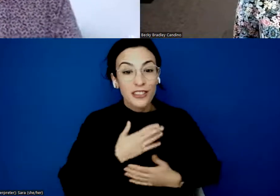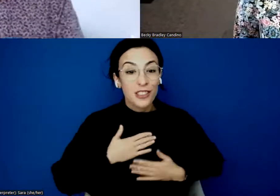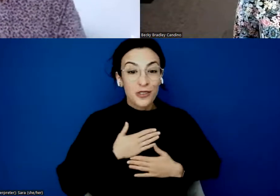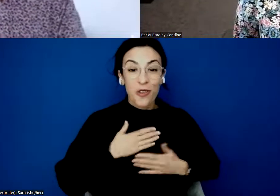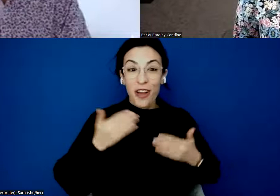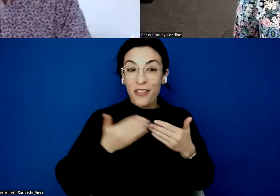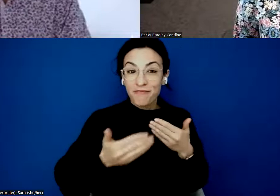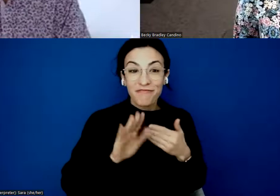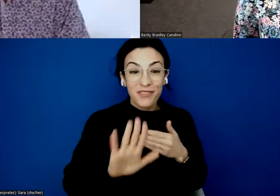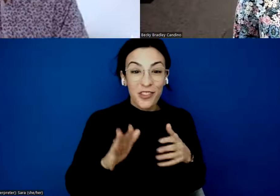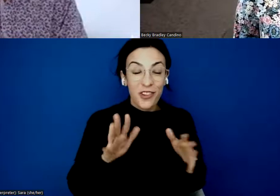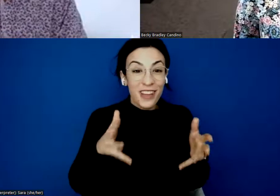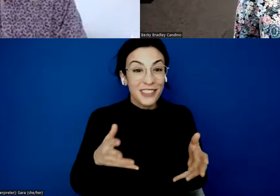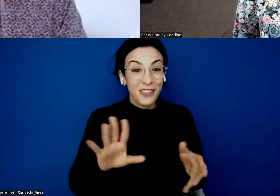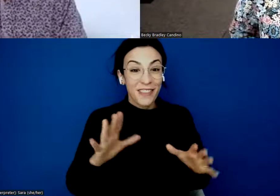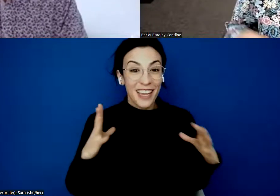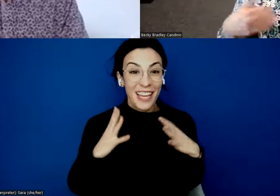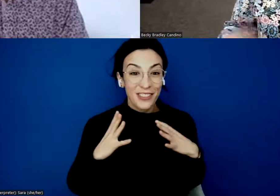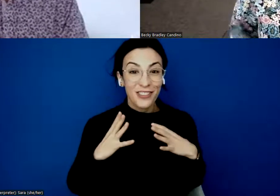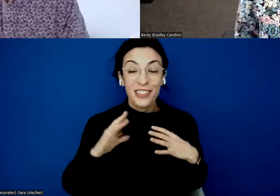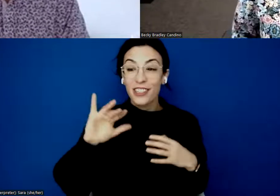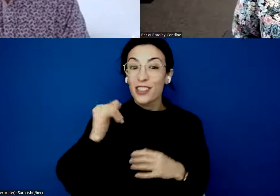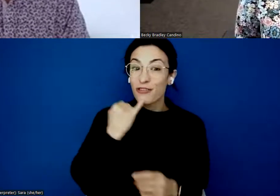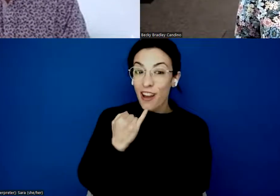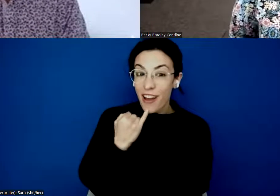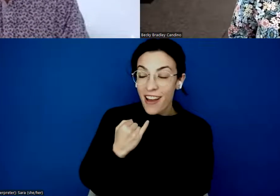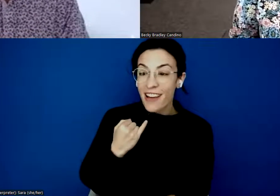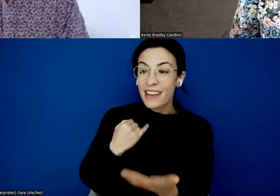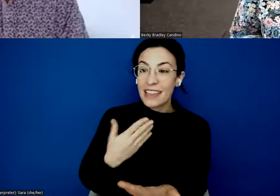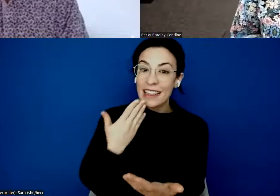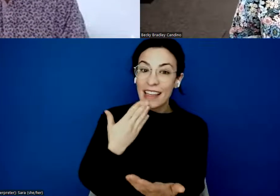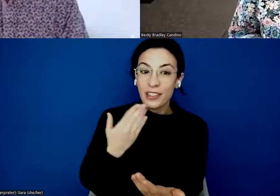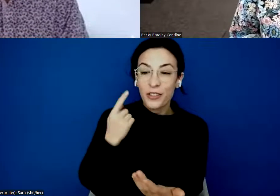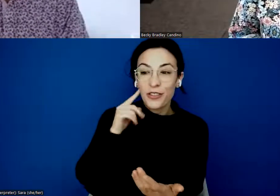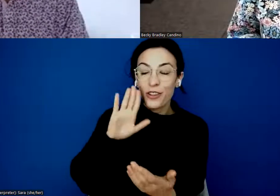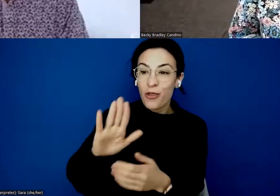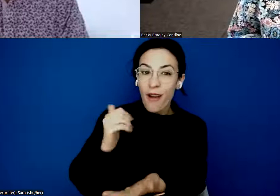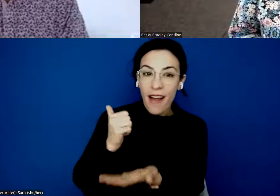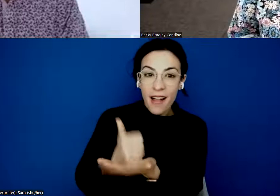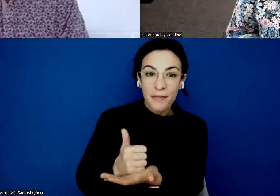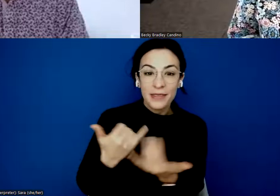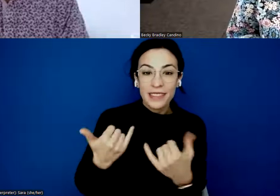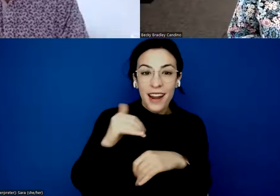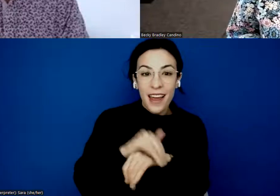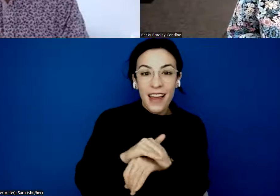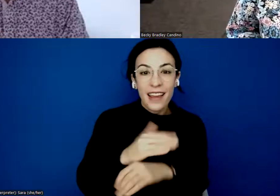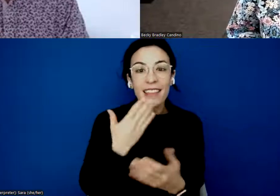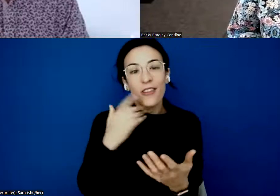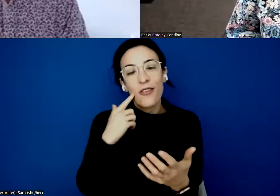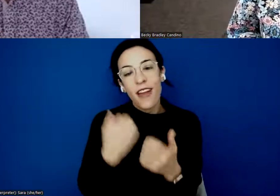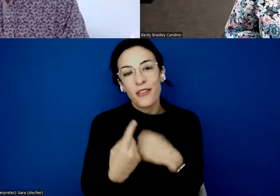your vacation. John McMahon, thank you for all your help tonight, and thank you for everyone